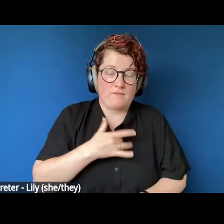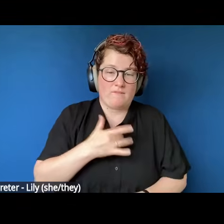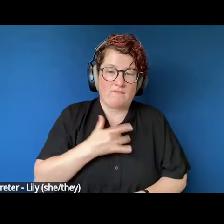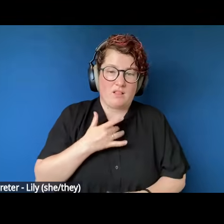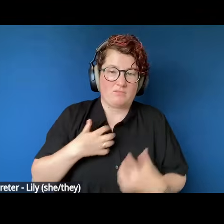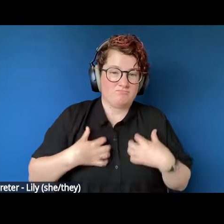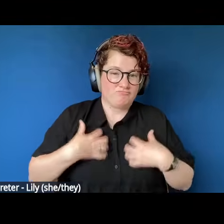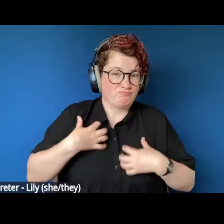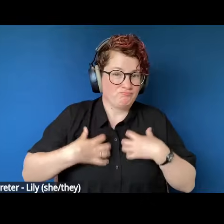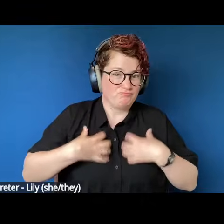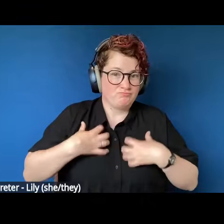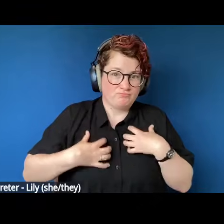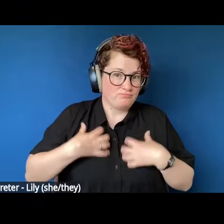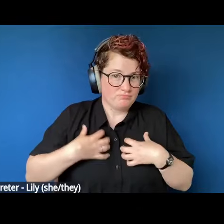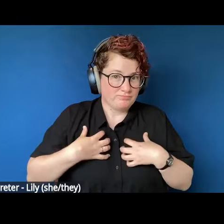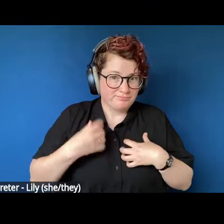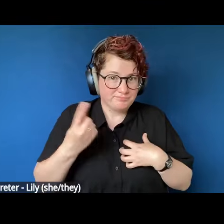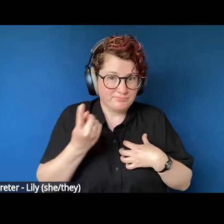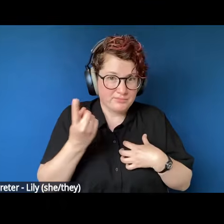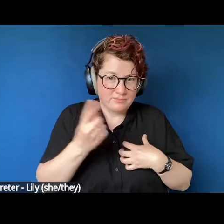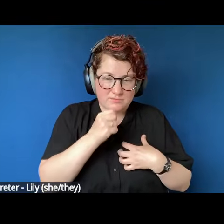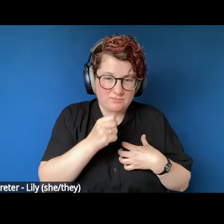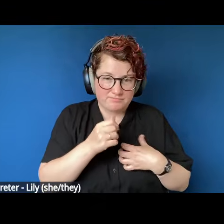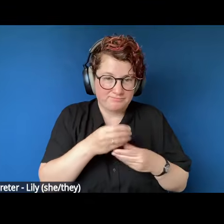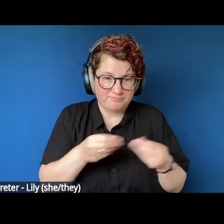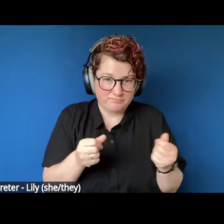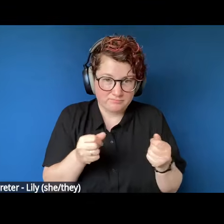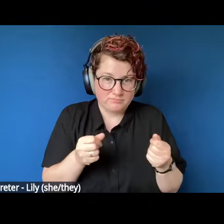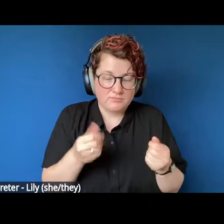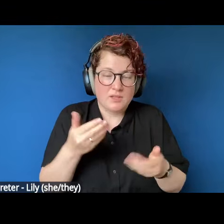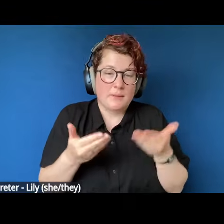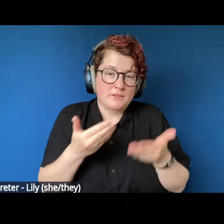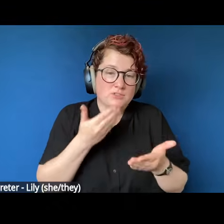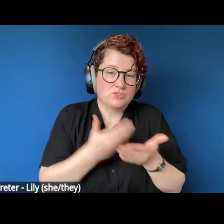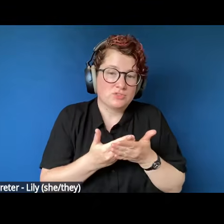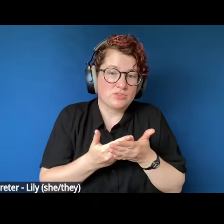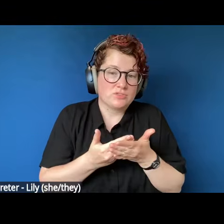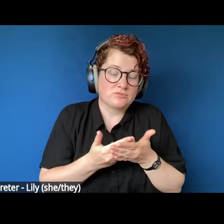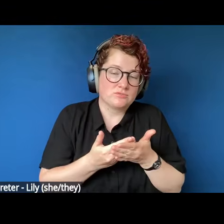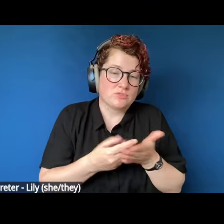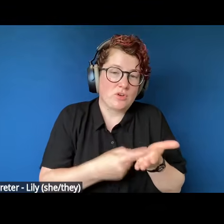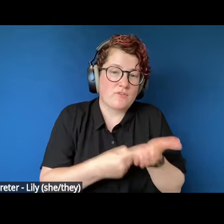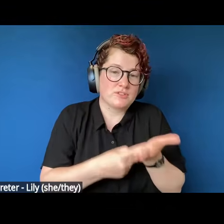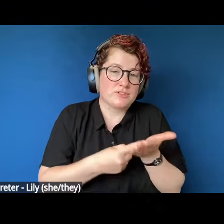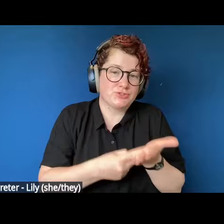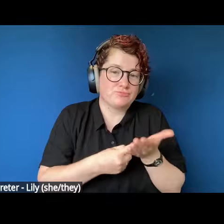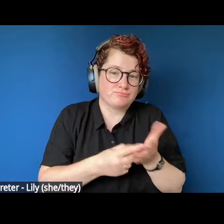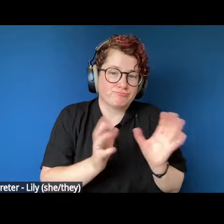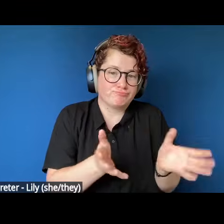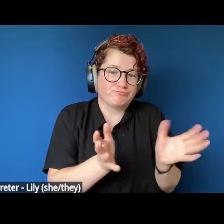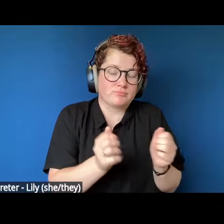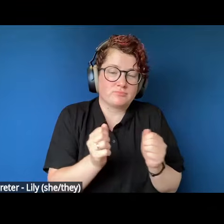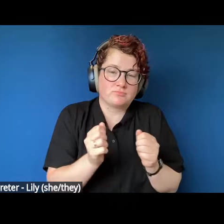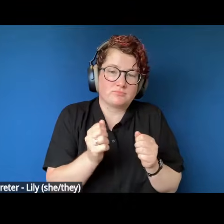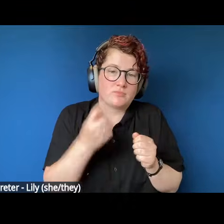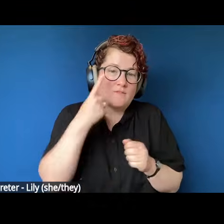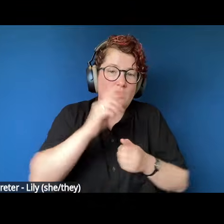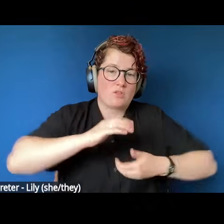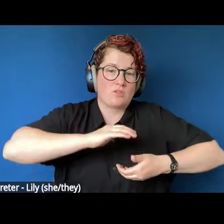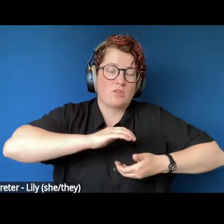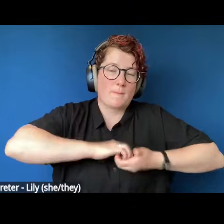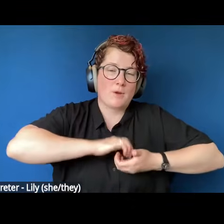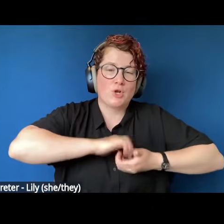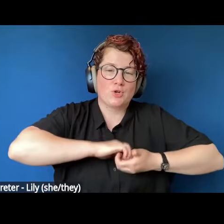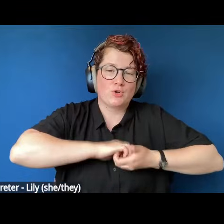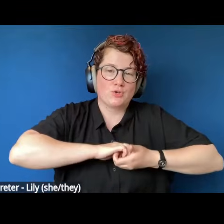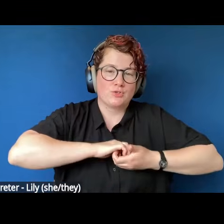unresolved things that maybe this is a good conversation to have at a partner table, and maybe we can think about what we're doing until we can